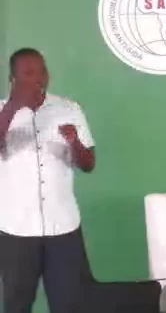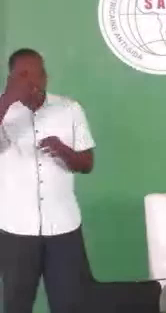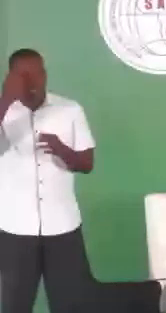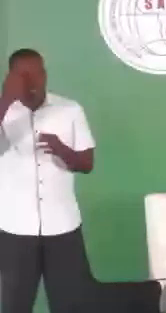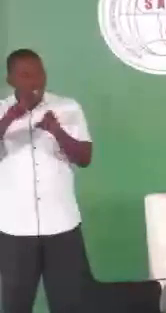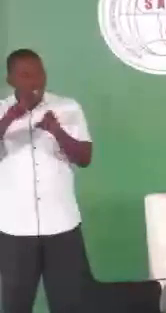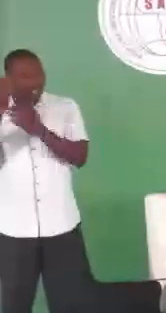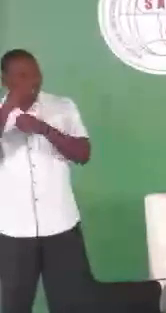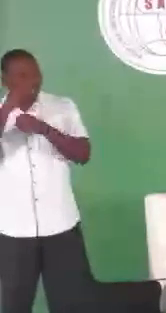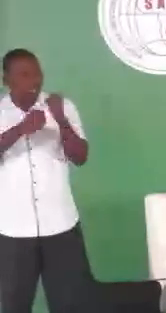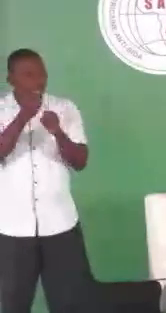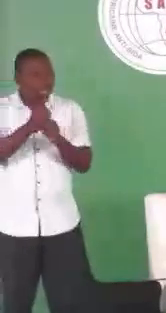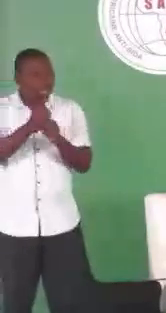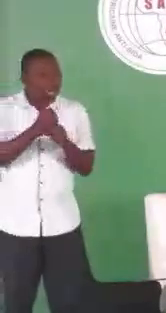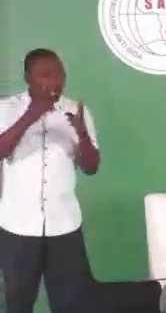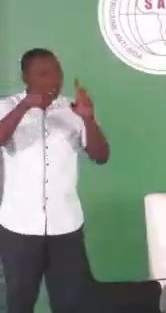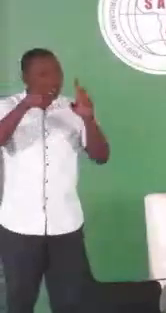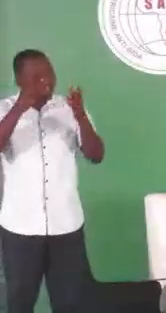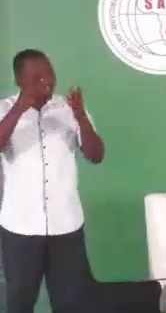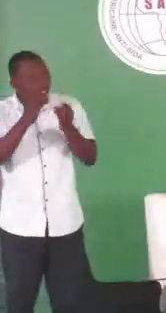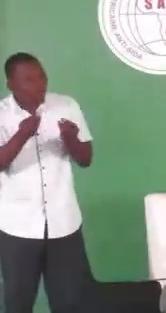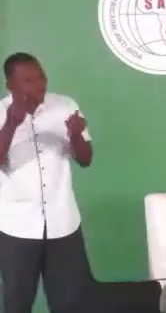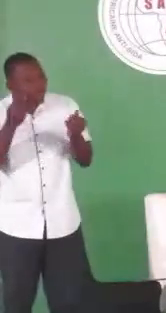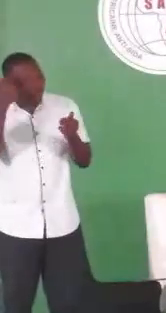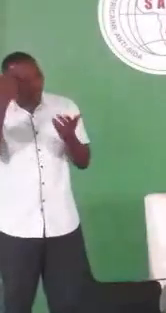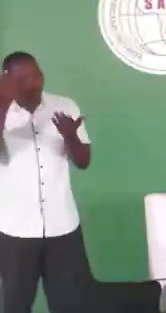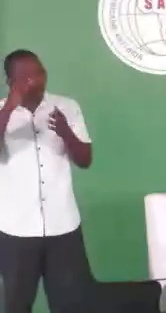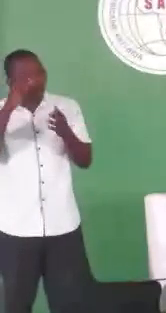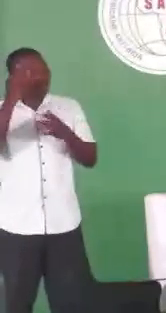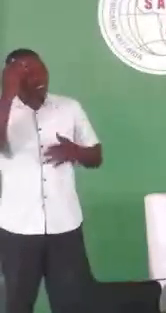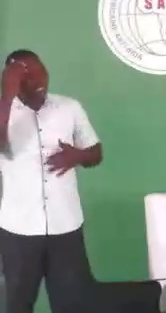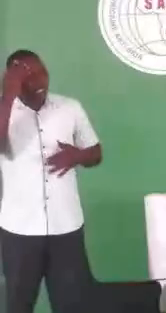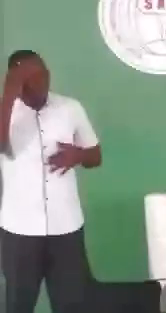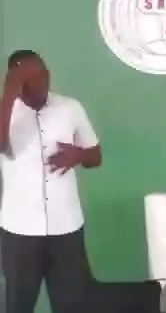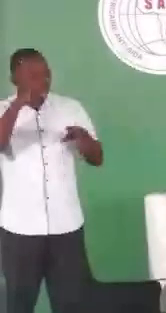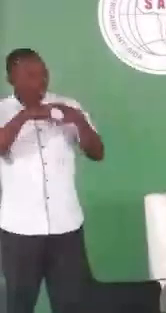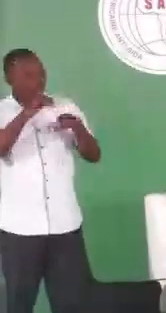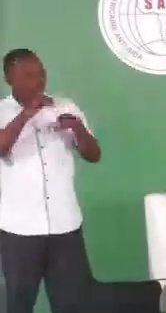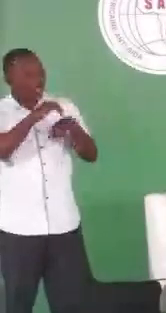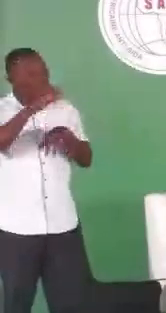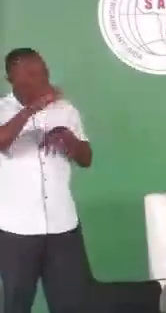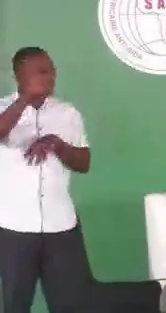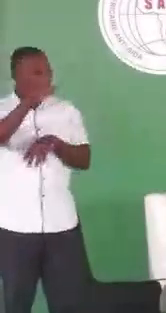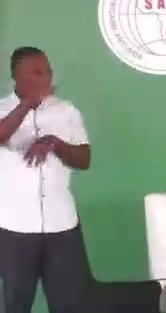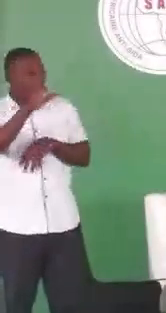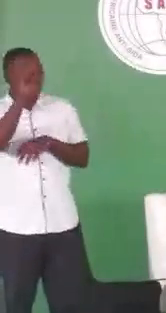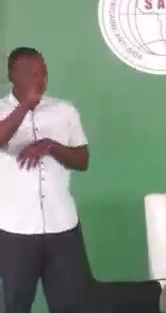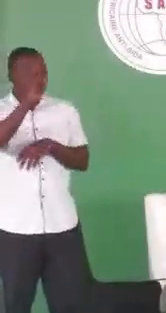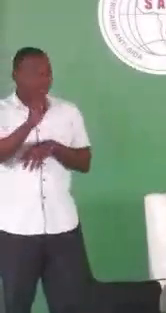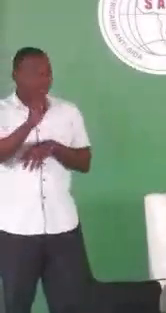our treatment for syphilis was sitting at 93% for those mothers that test syphilis